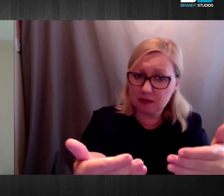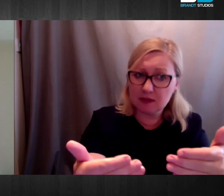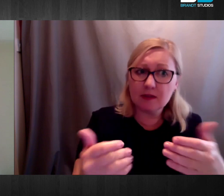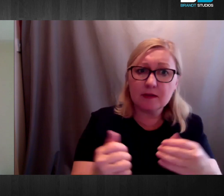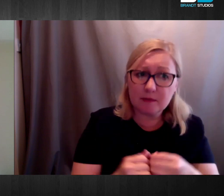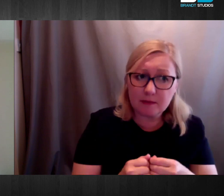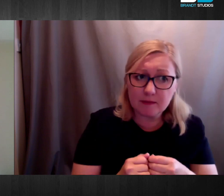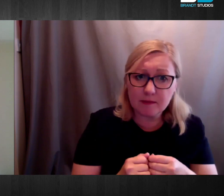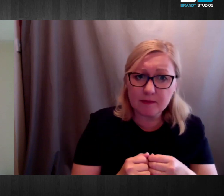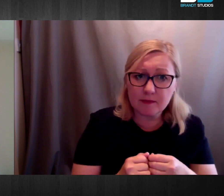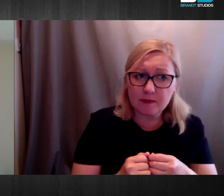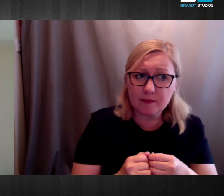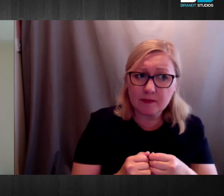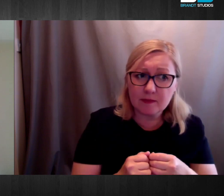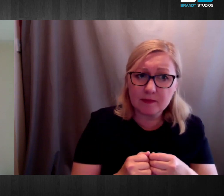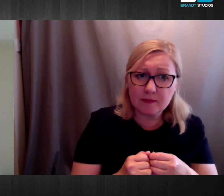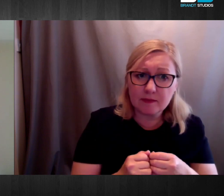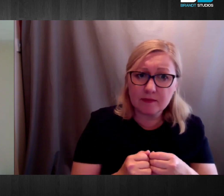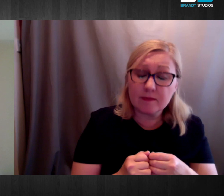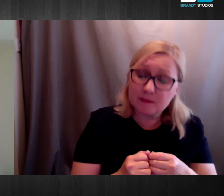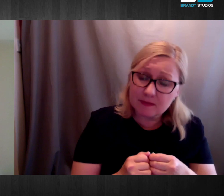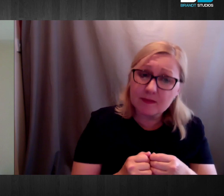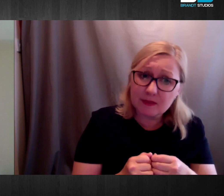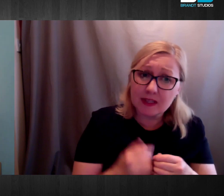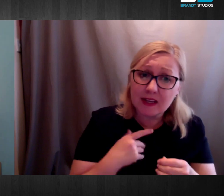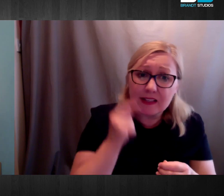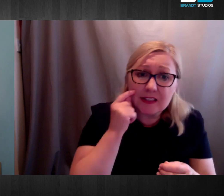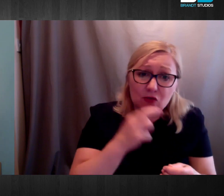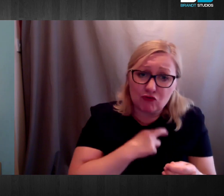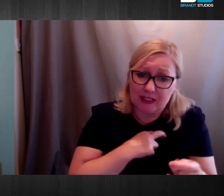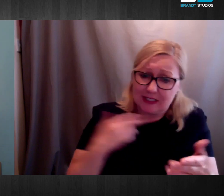it's just been a time for adapting.